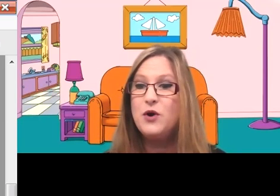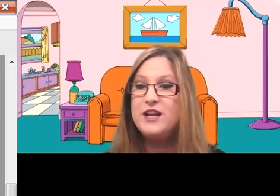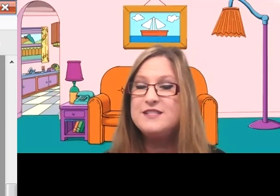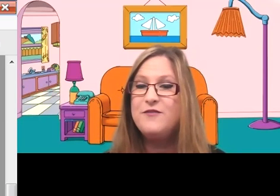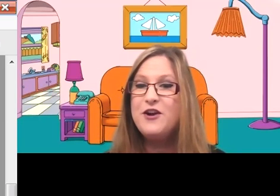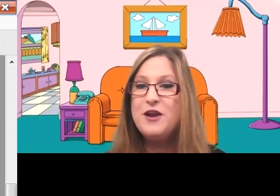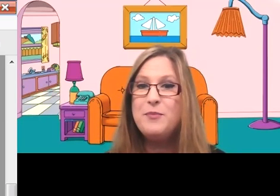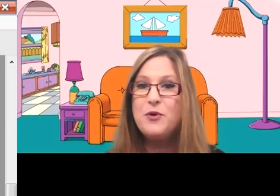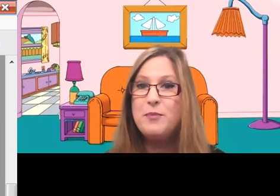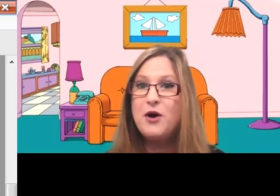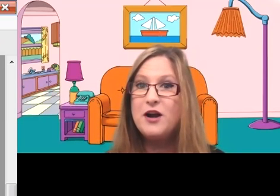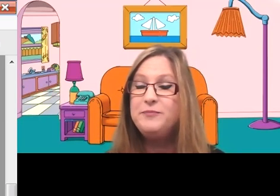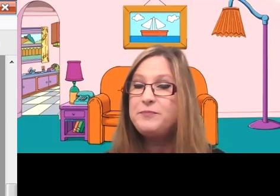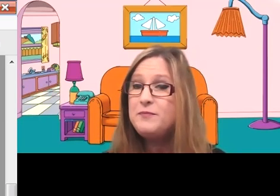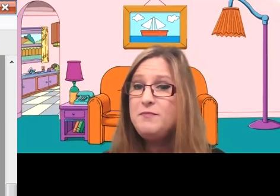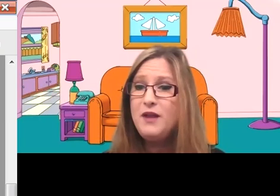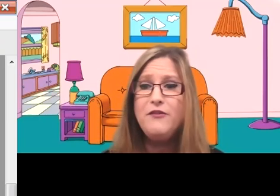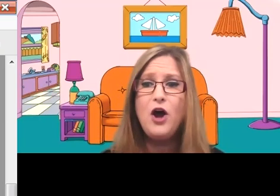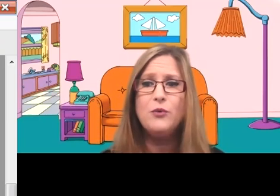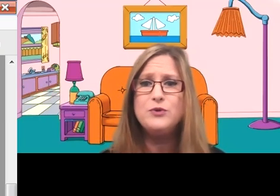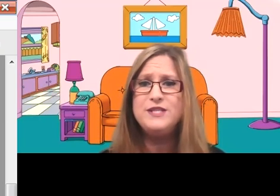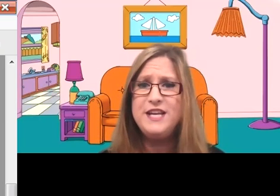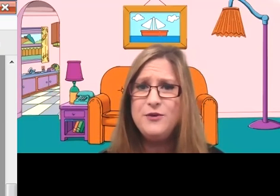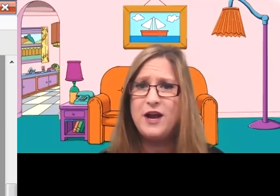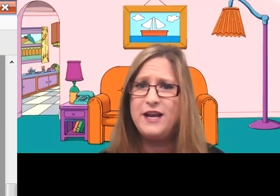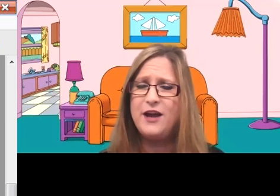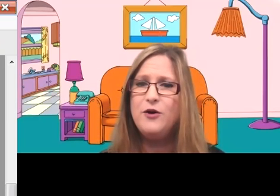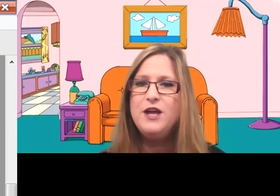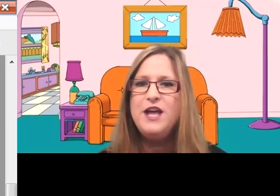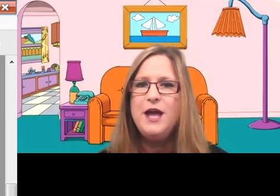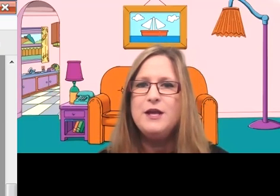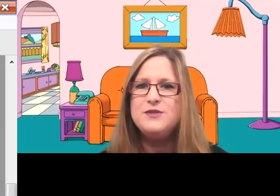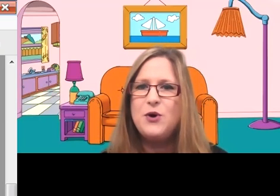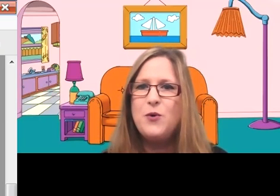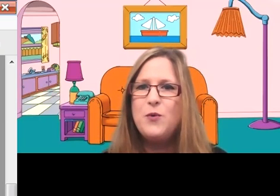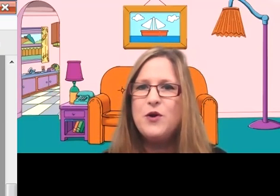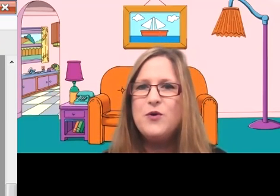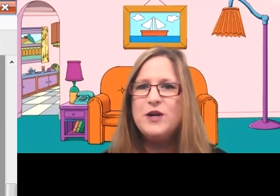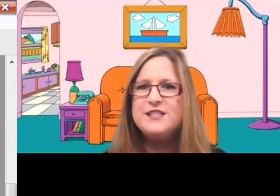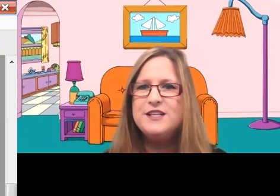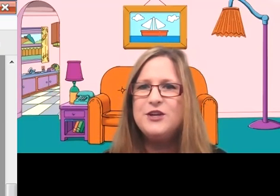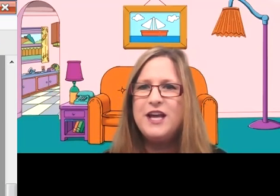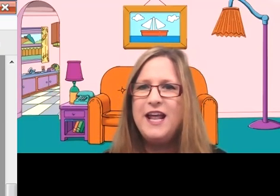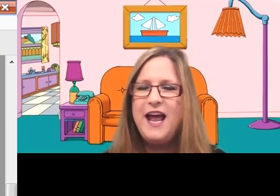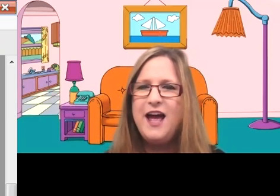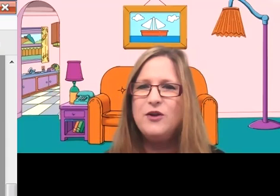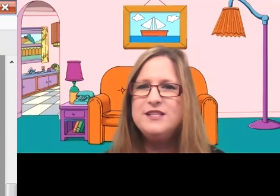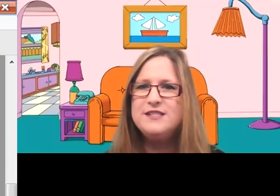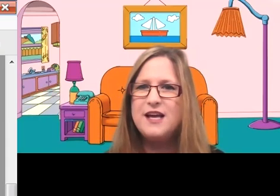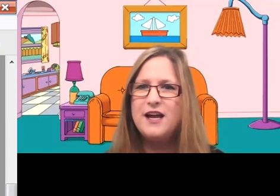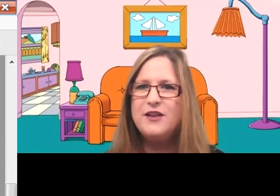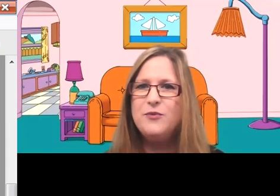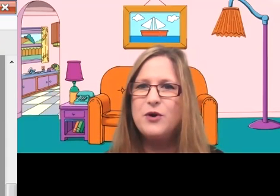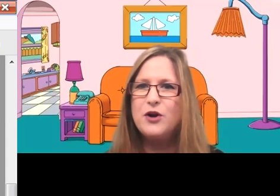This word is a very important part of our routine right now. So we're going to look at how